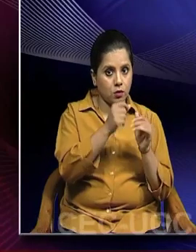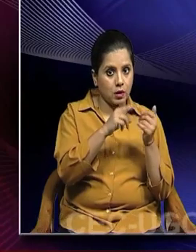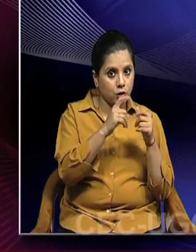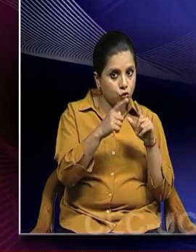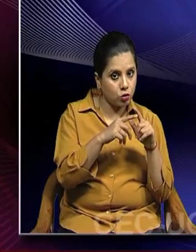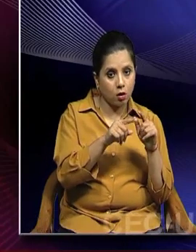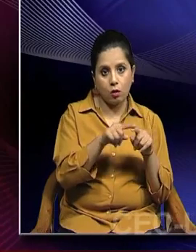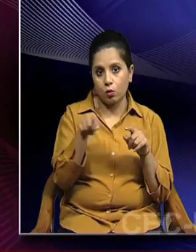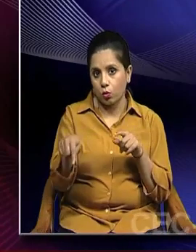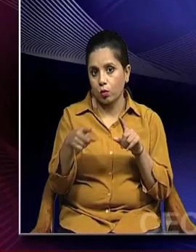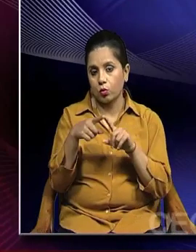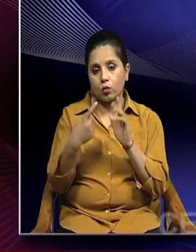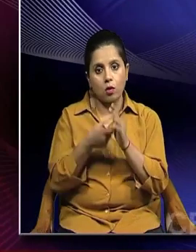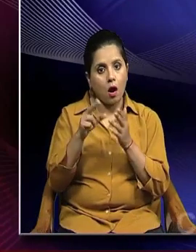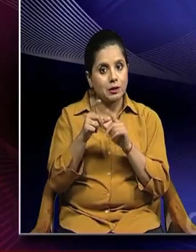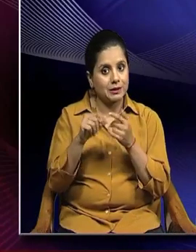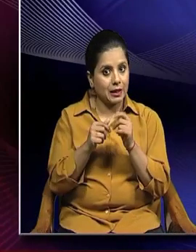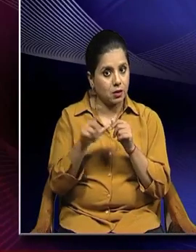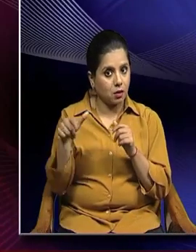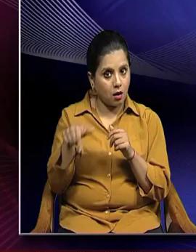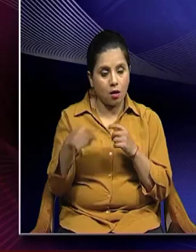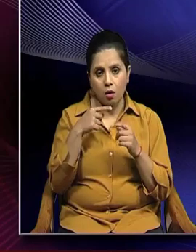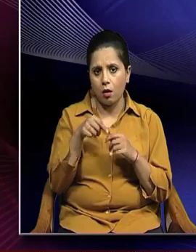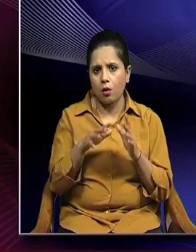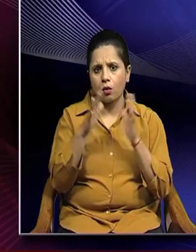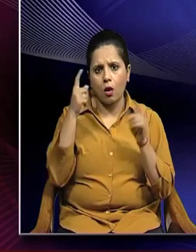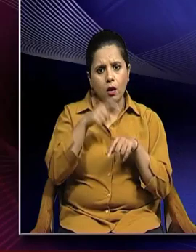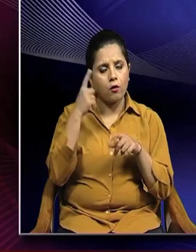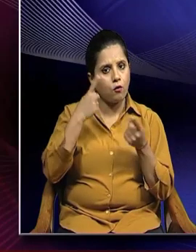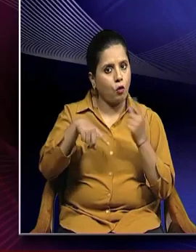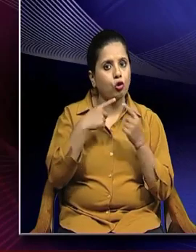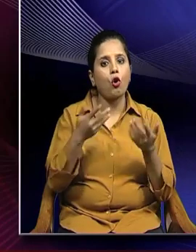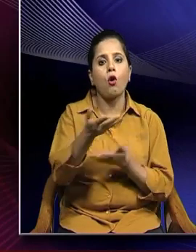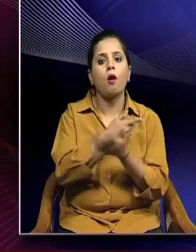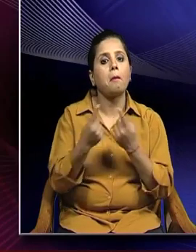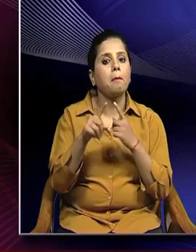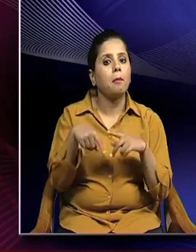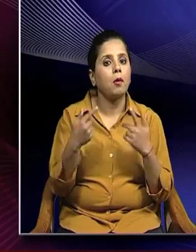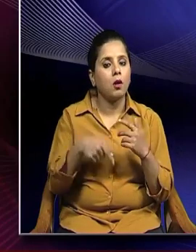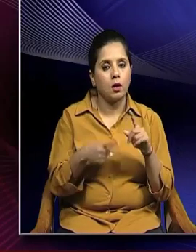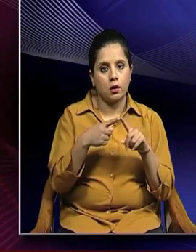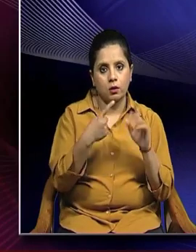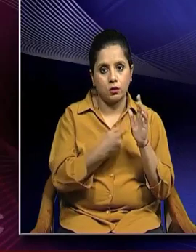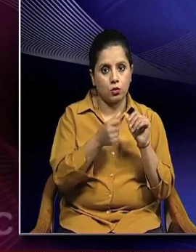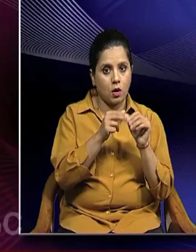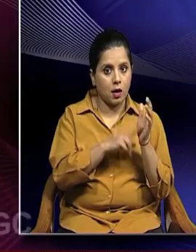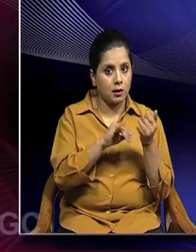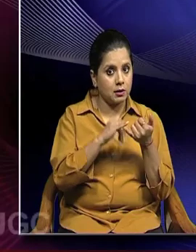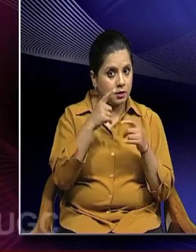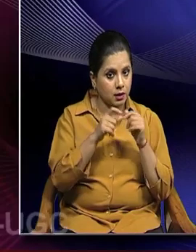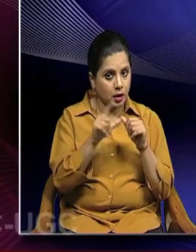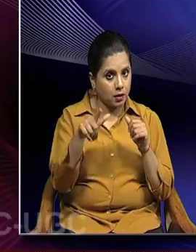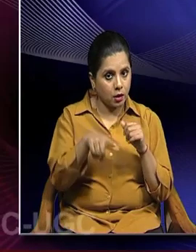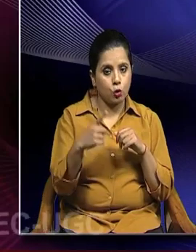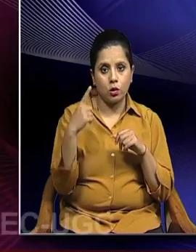we have talked about. Now it's time for us to talk about the concept of transcendental leadership,